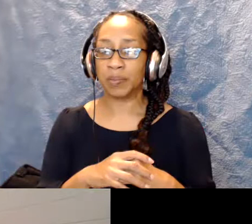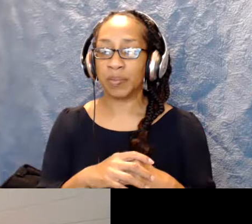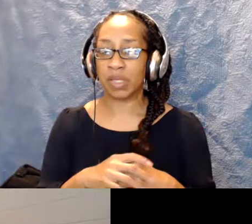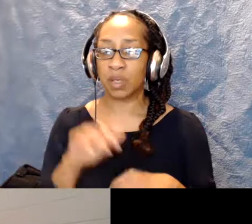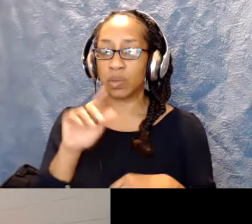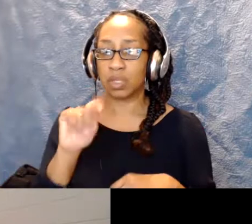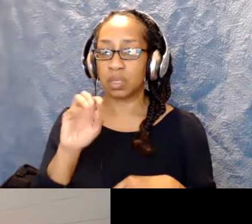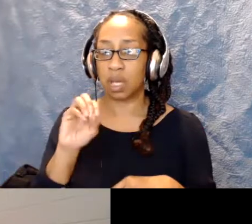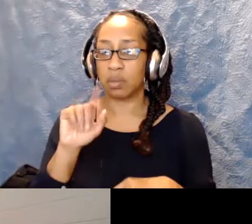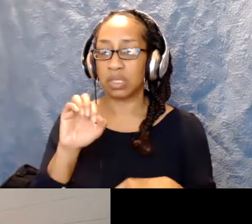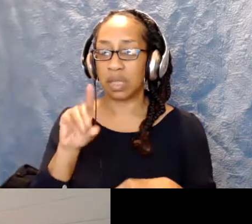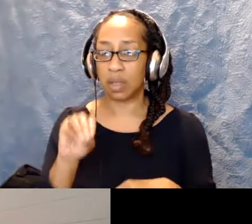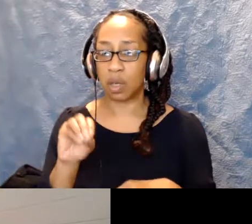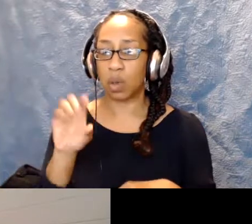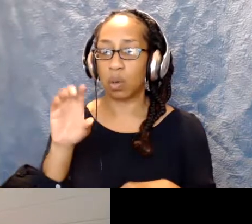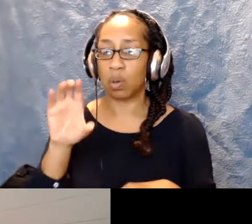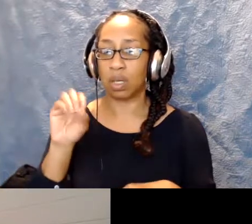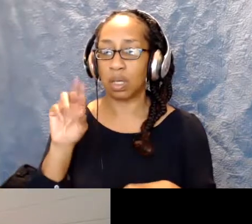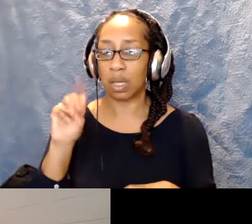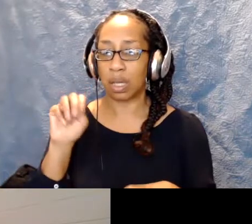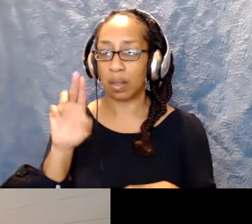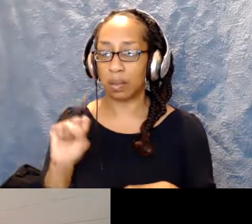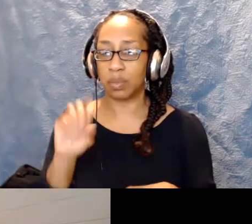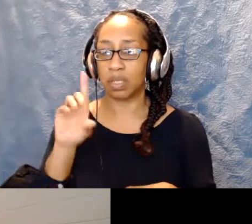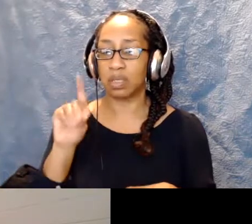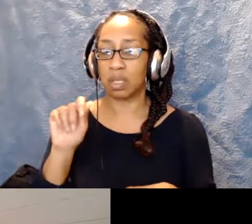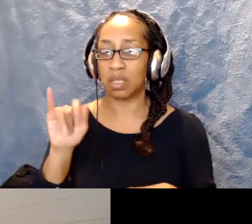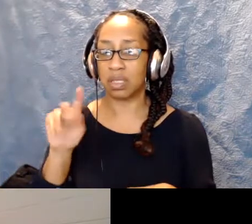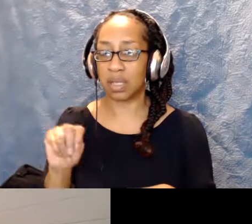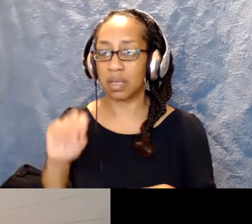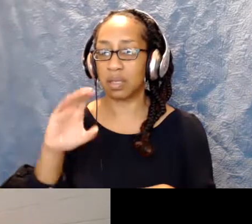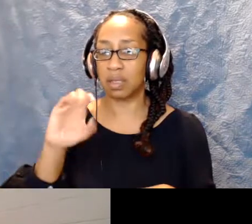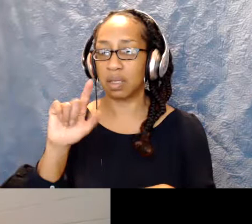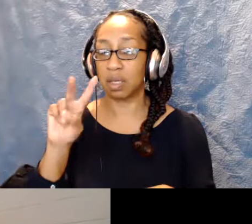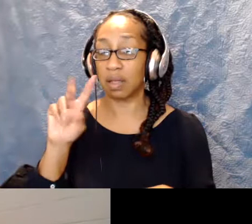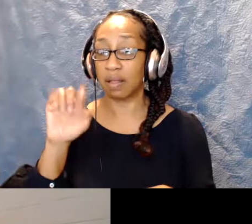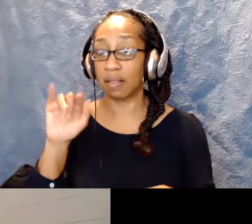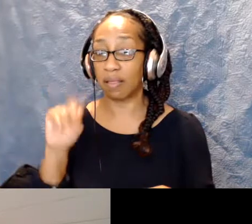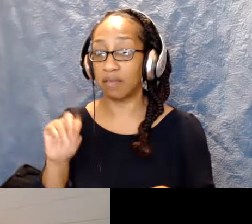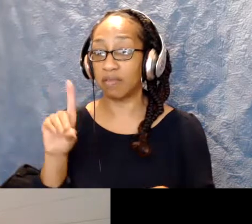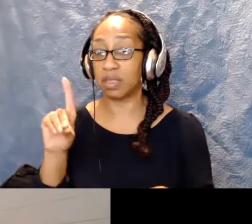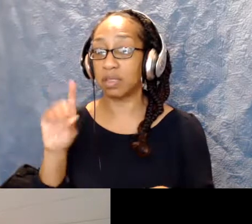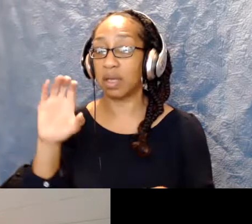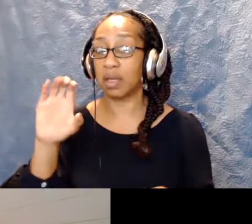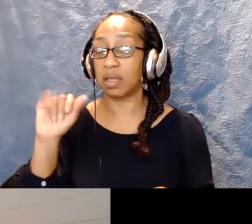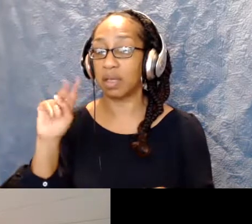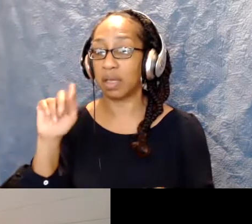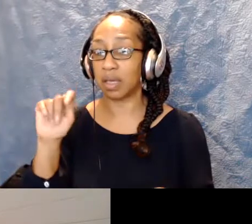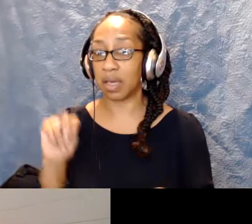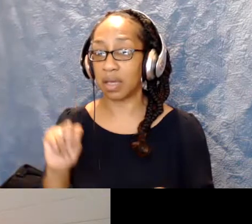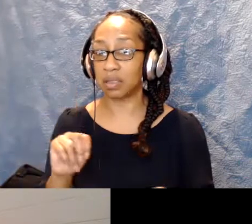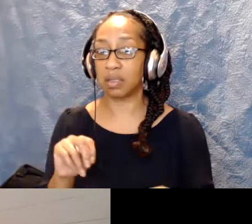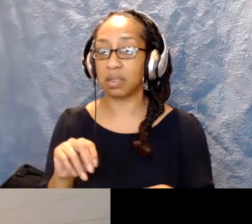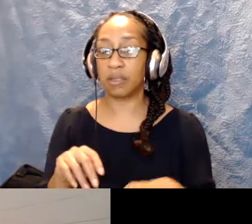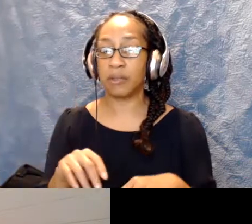And OSILC was the agency that received that grant, and then they subcontracted to other SILs in